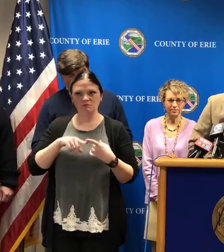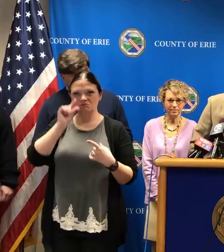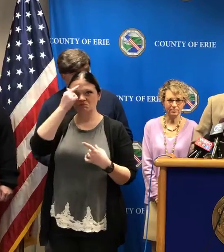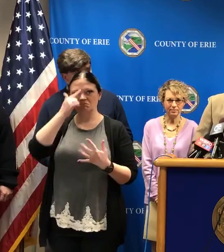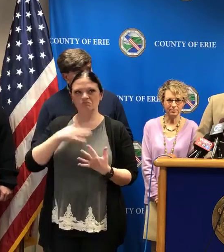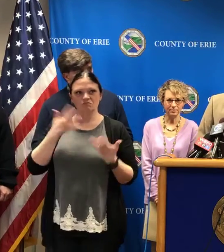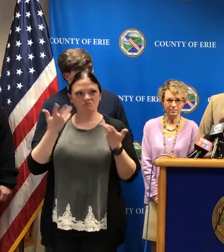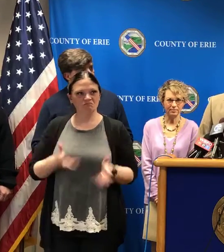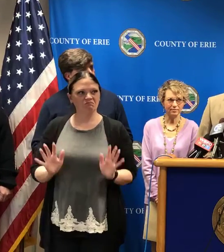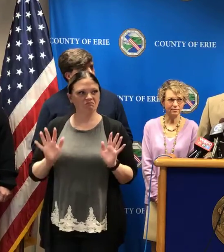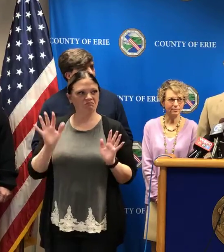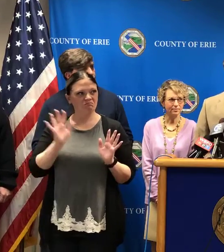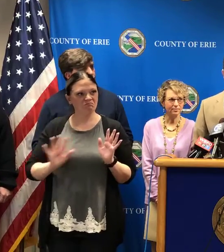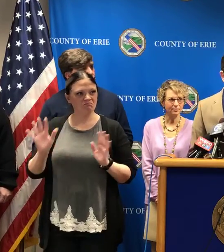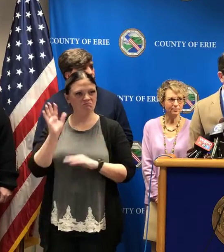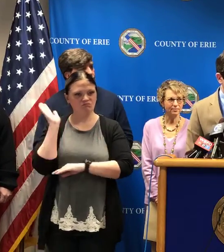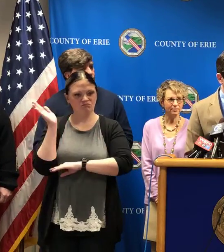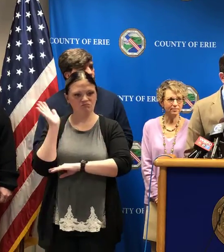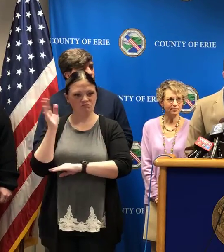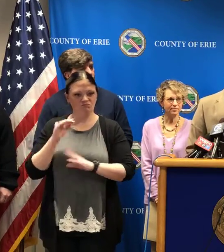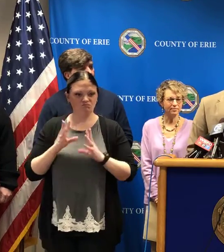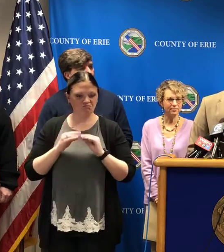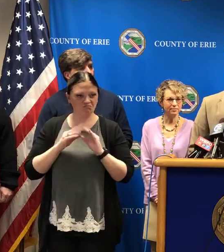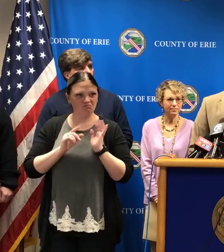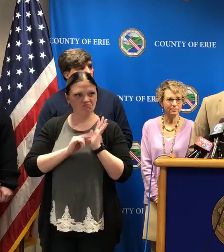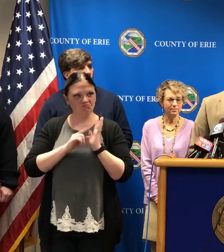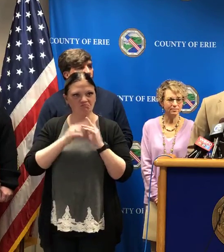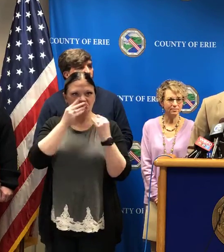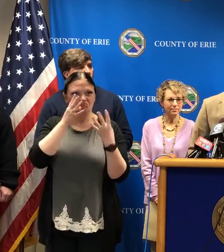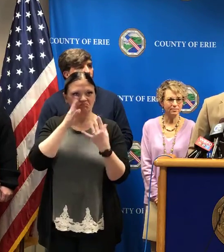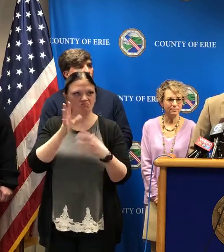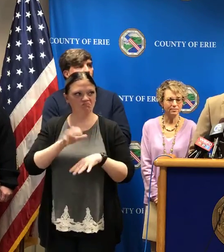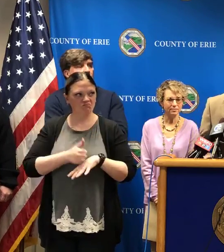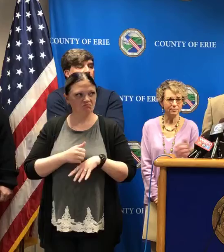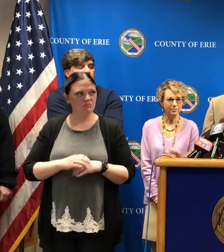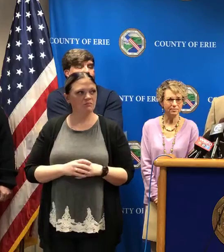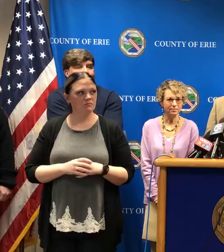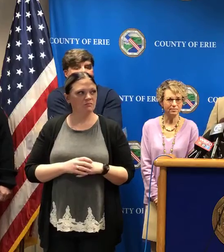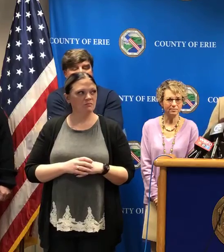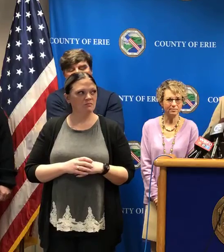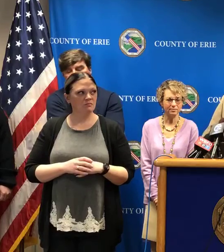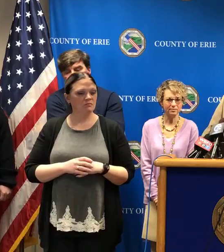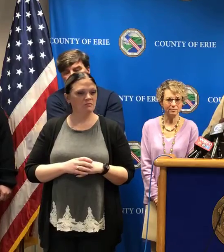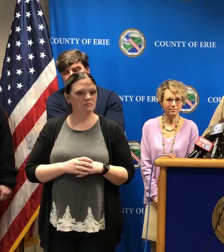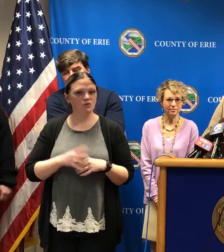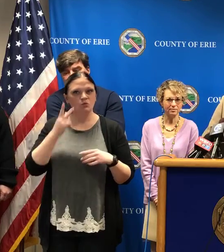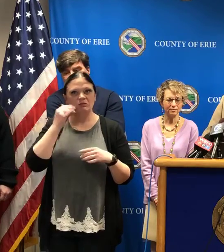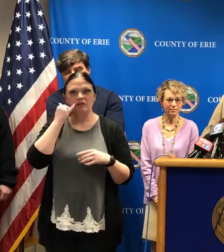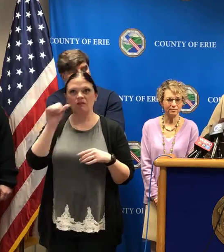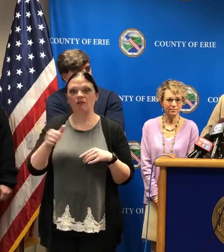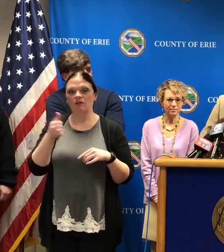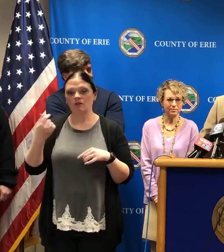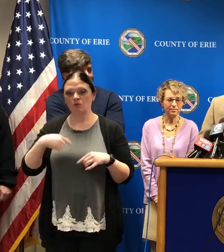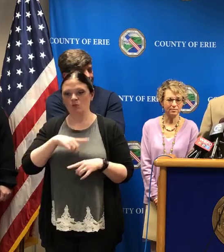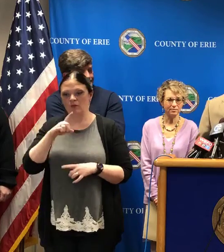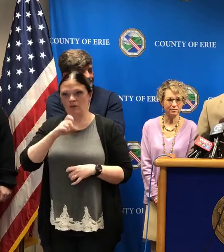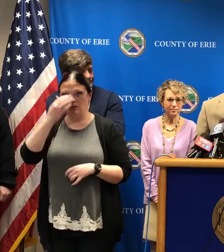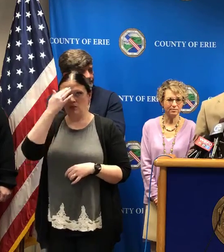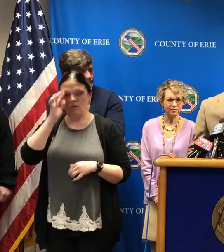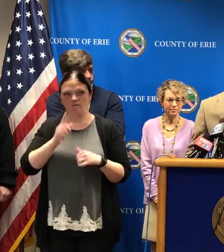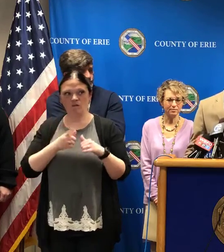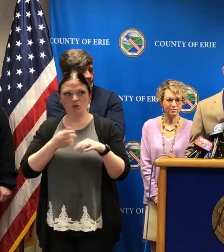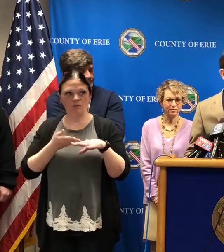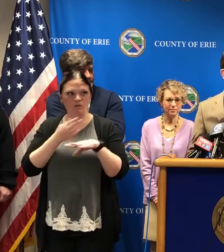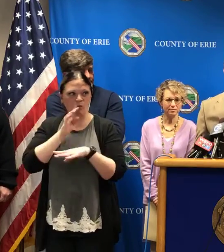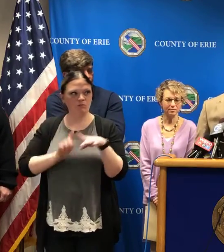governor finish his press conference and informational session, in case there was anything else that we needed to know before we came out here. And there was, of course,